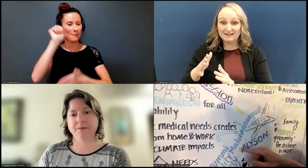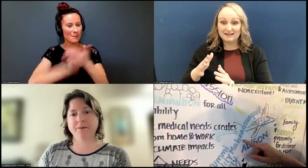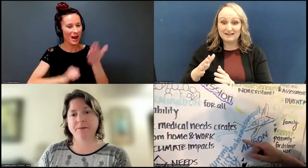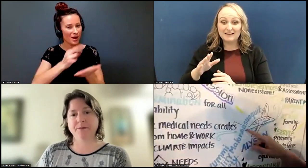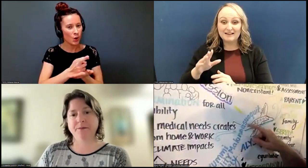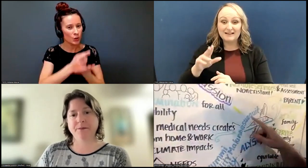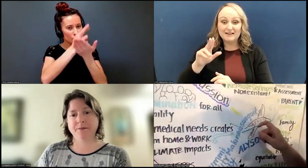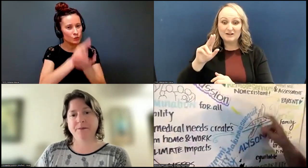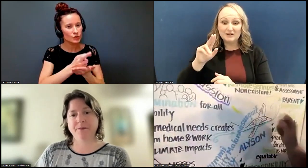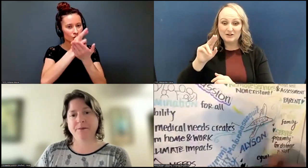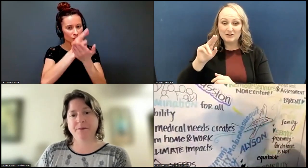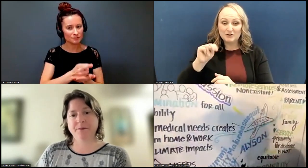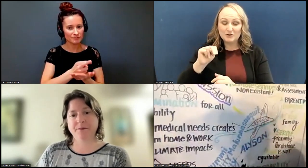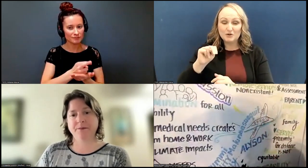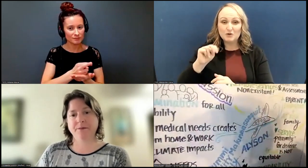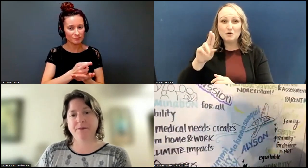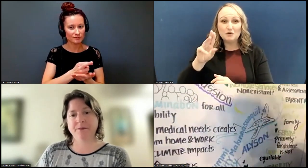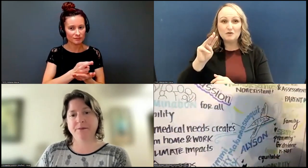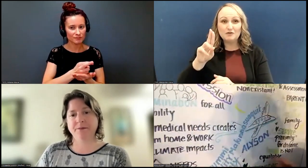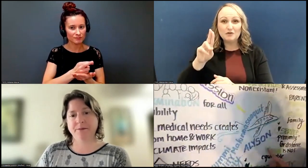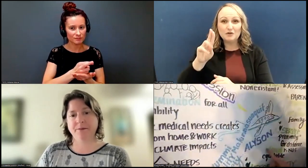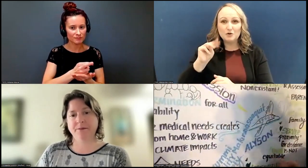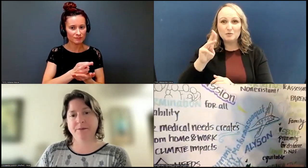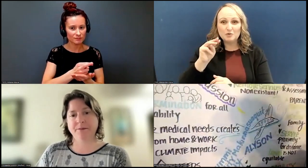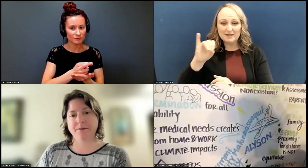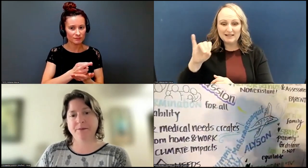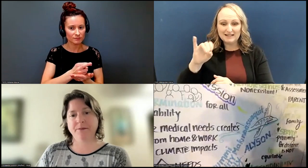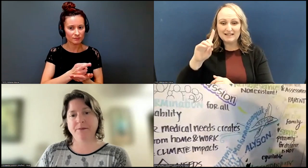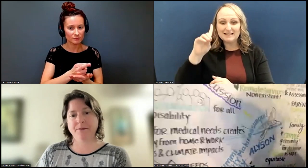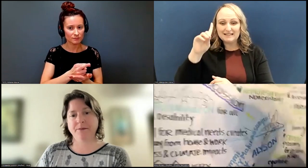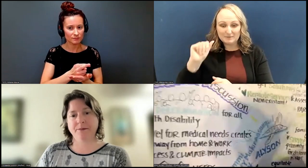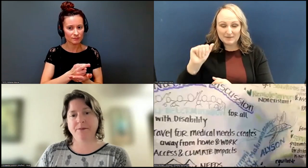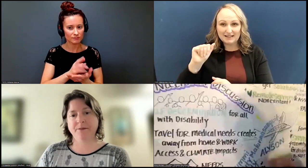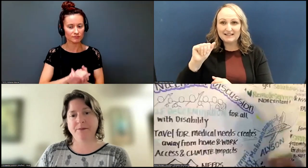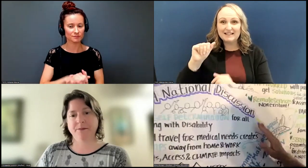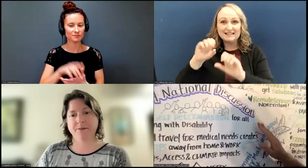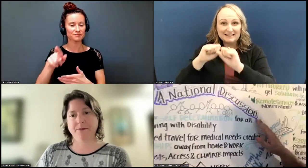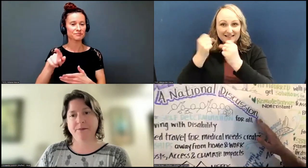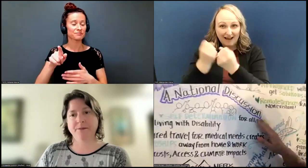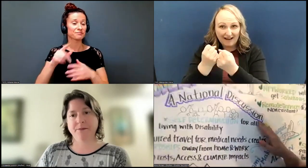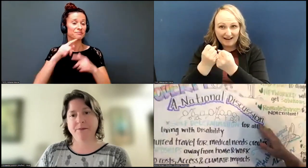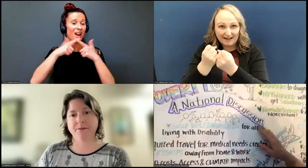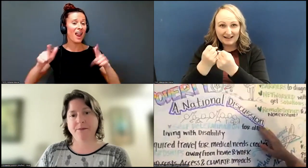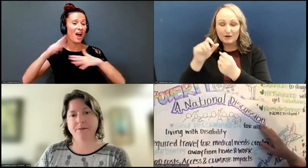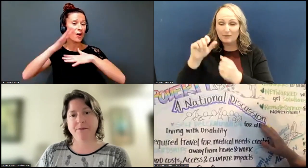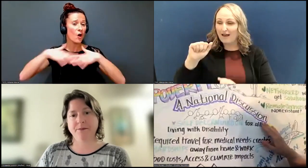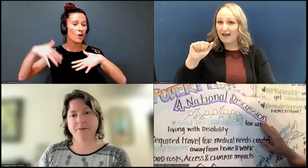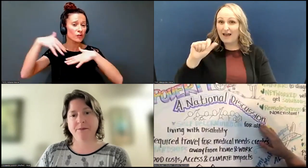Disability Makanasukit Society and Allison, and talking about this being centered